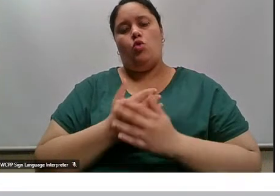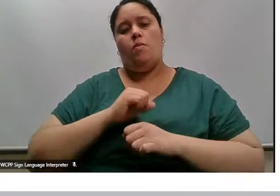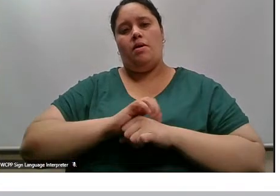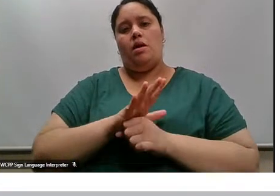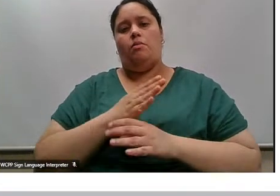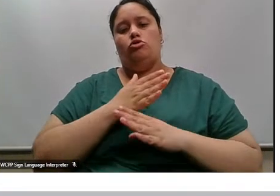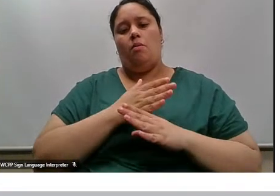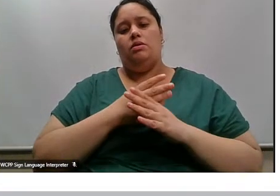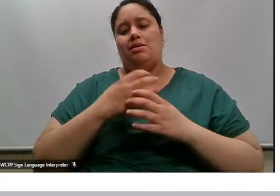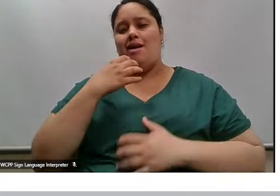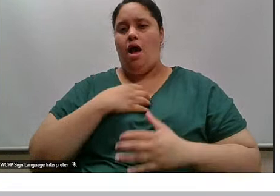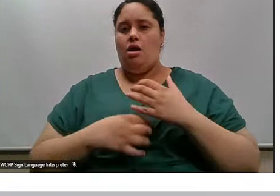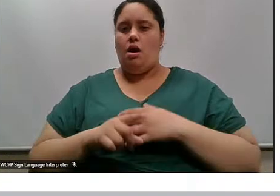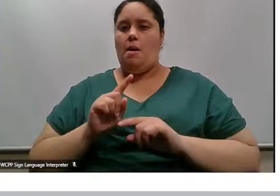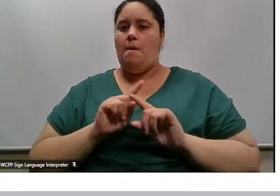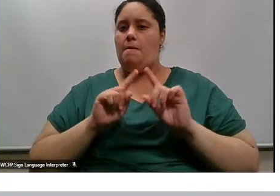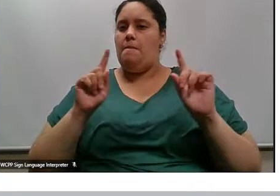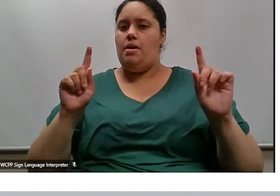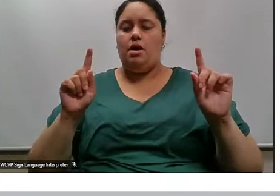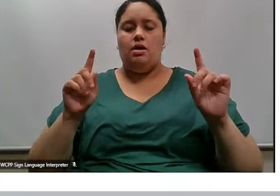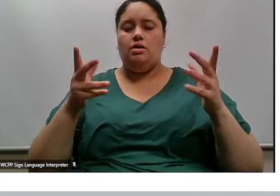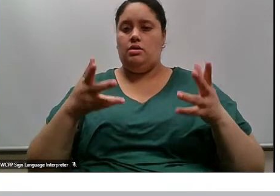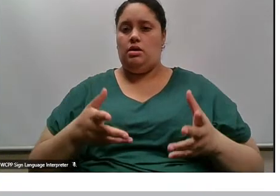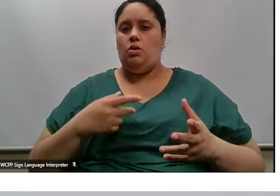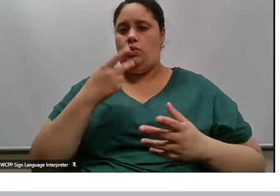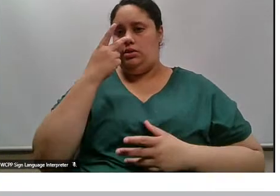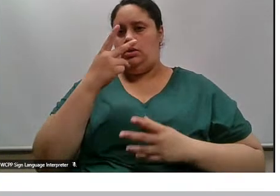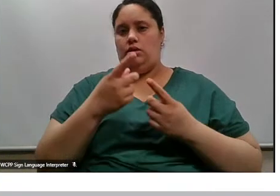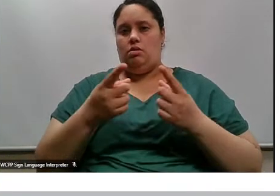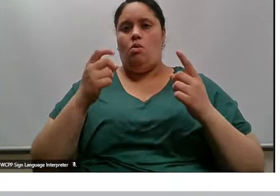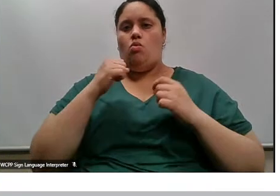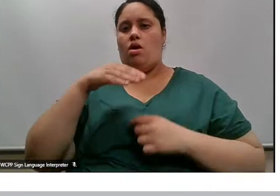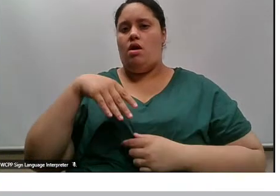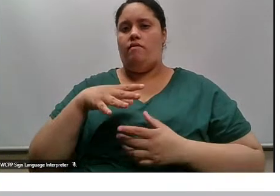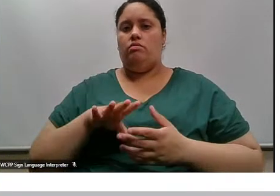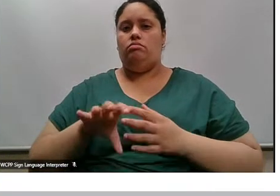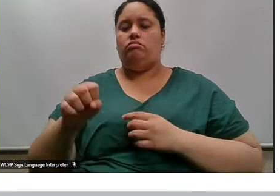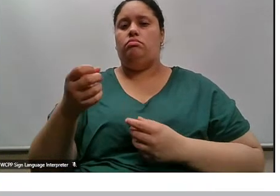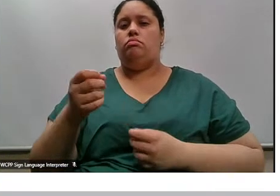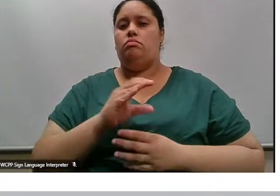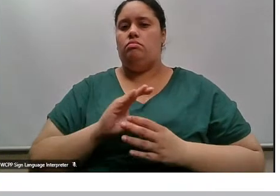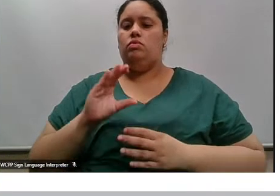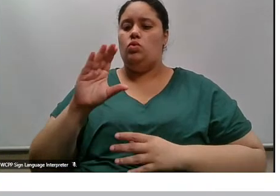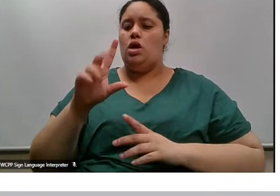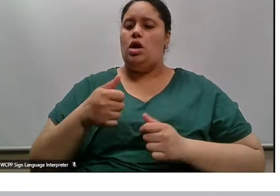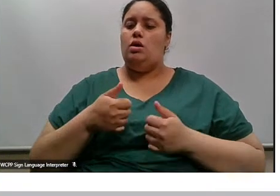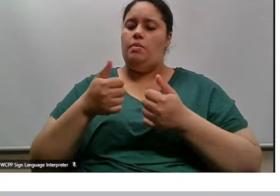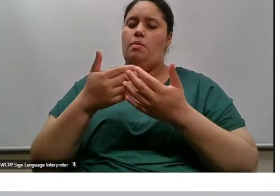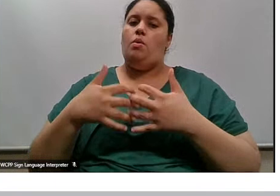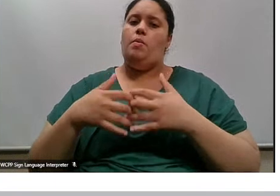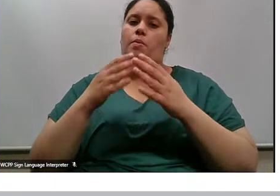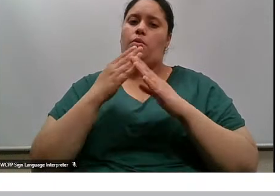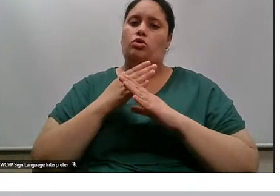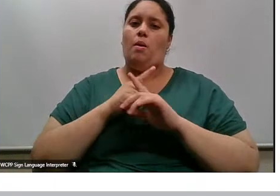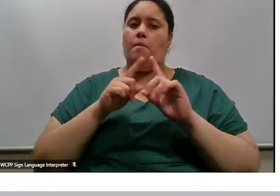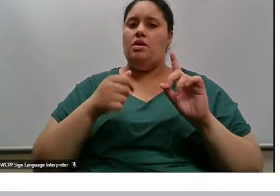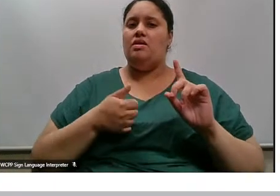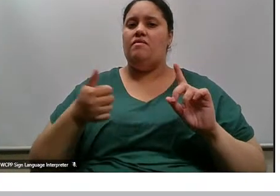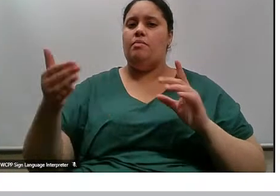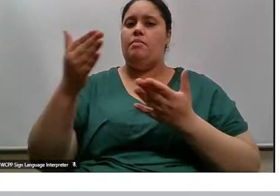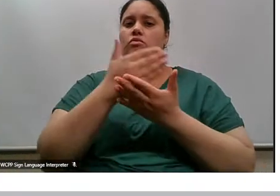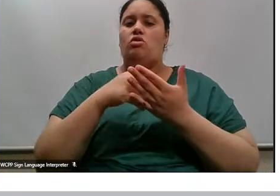and hunger. But then here we have a department that takes money which could have been used to create jobs and surrender it to revenue